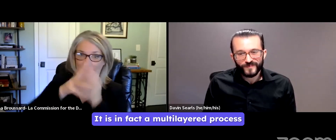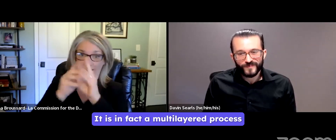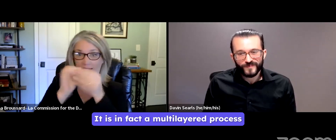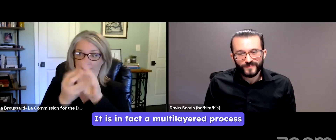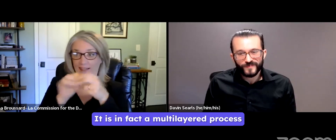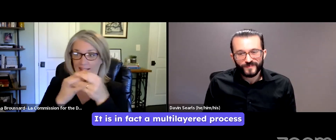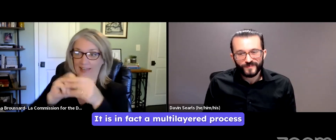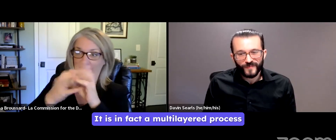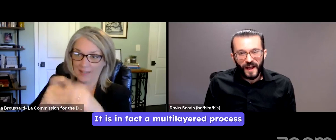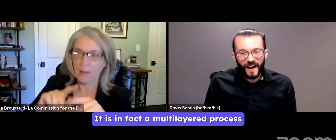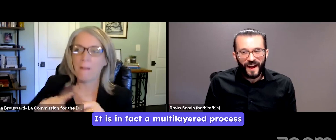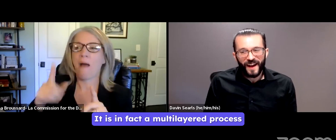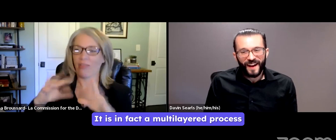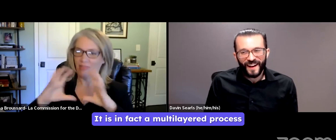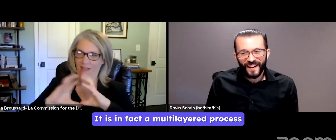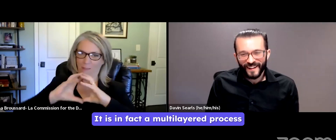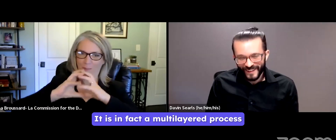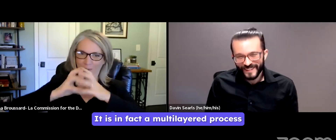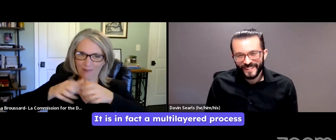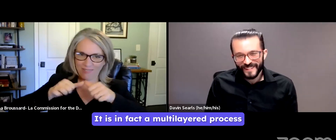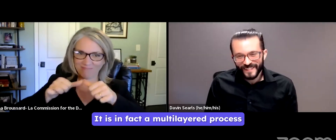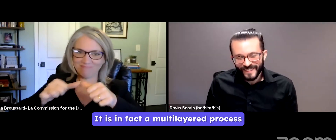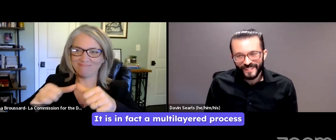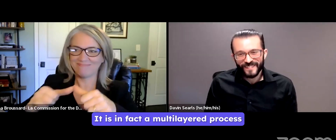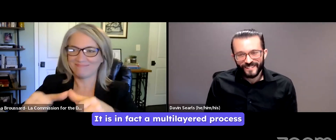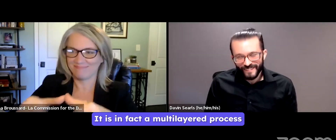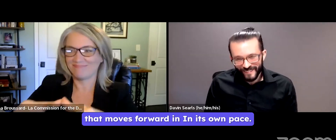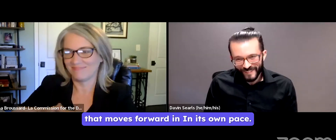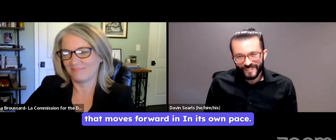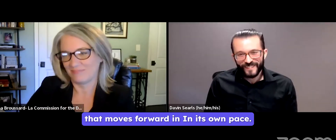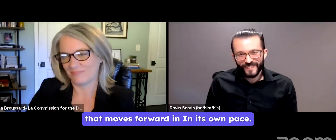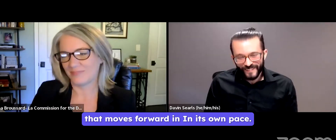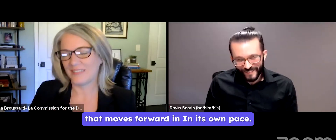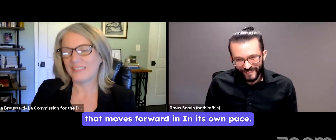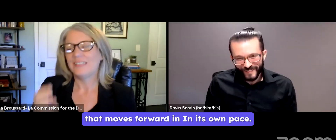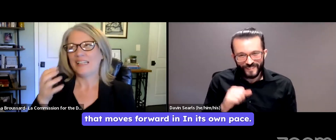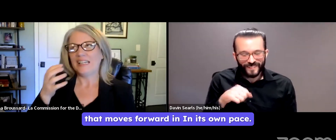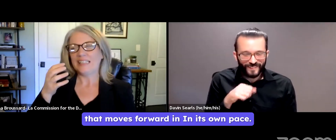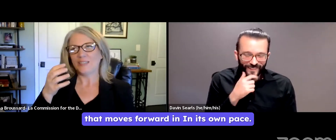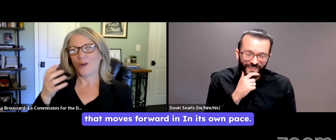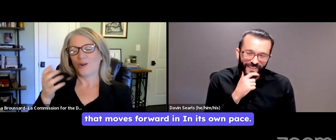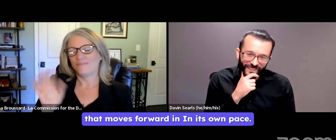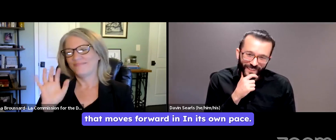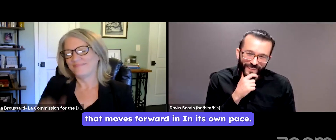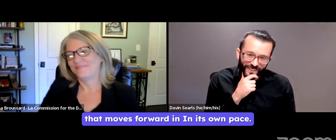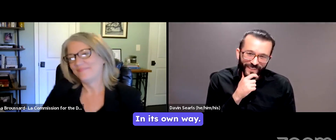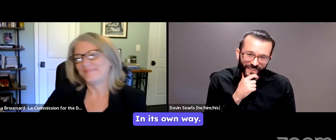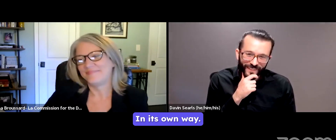It is, in fact, a multi-layered process that moves forward in its own pace, in its own